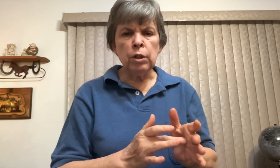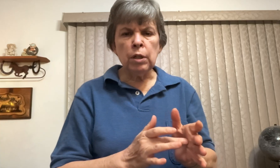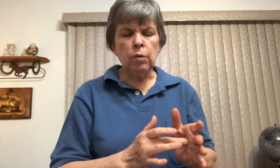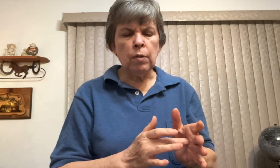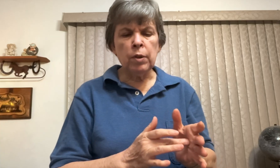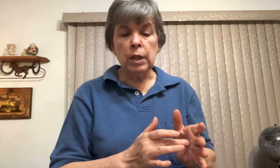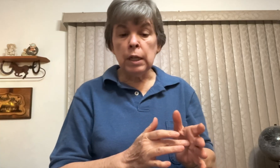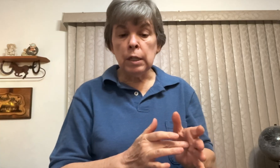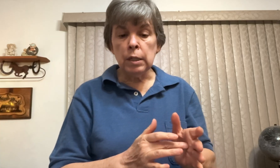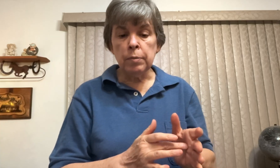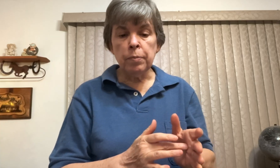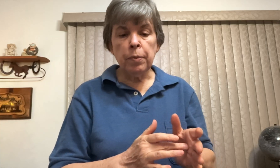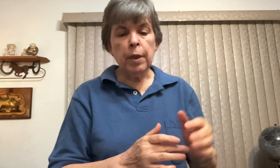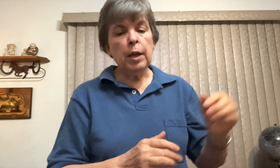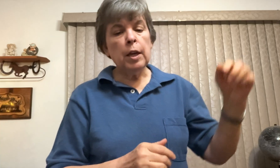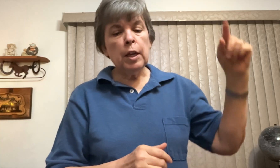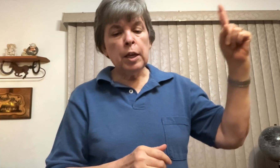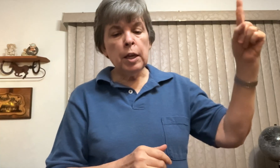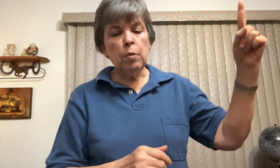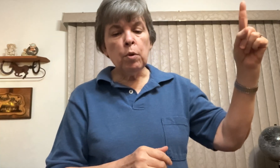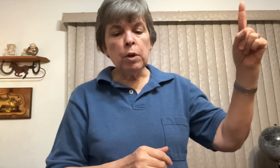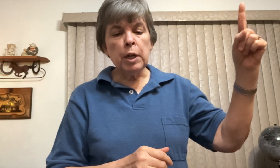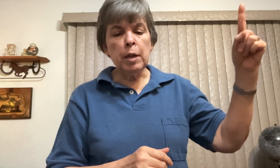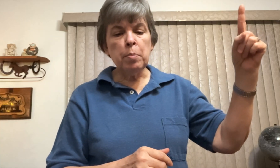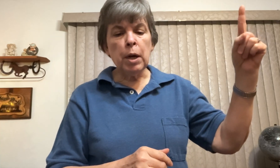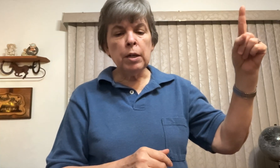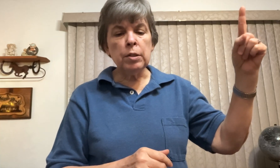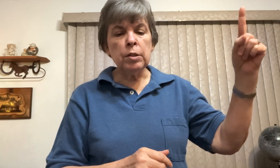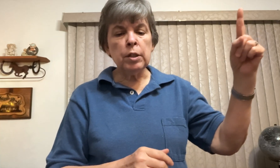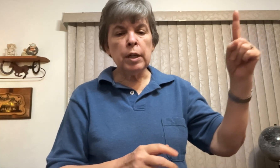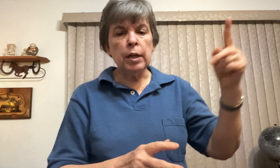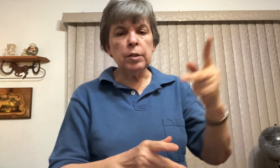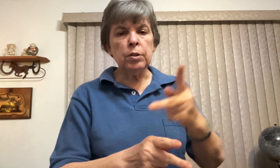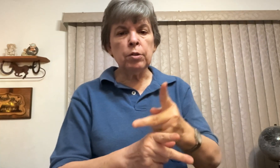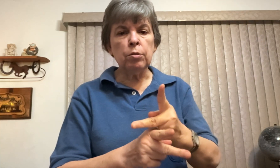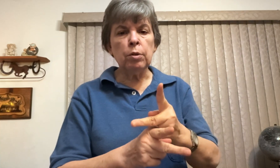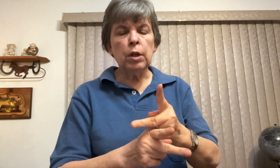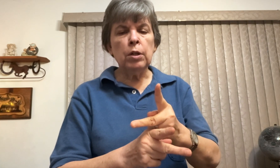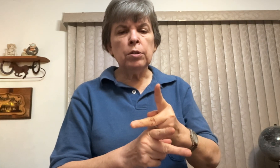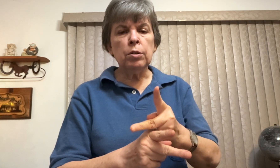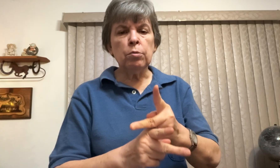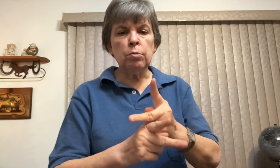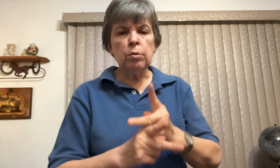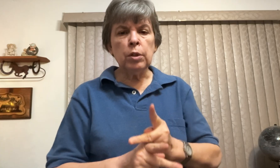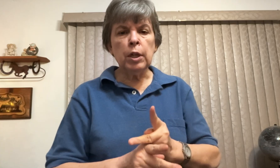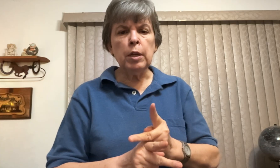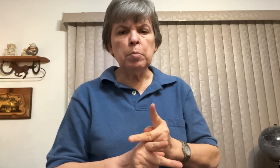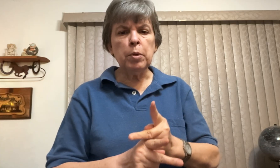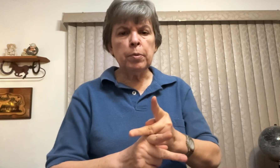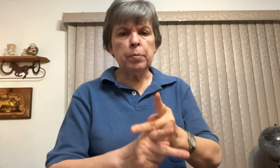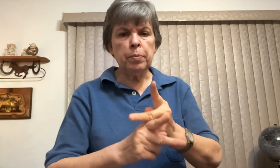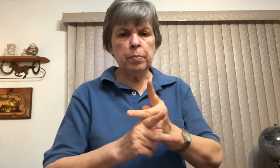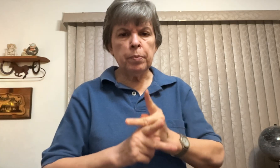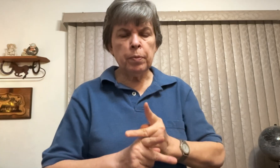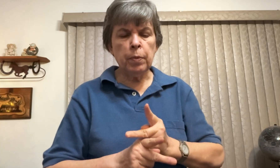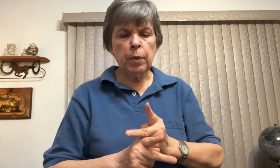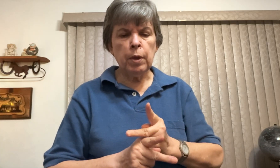leave off the in. He will keep us to the end. So keep. He